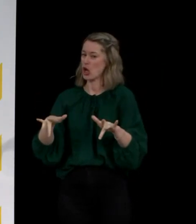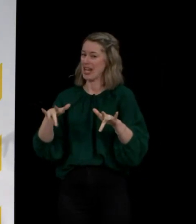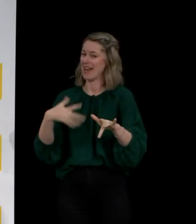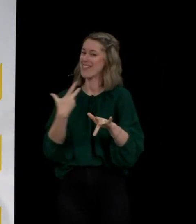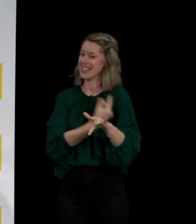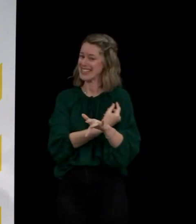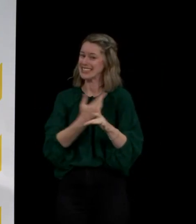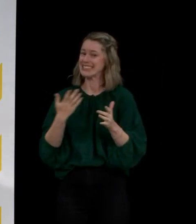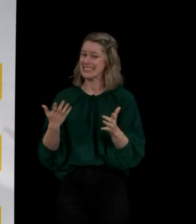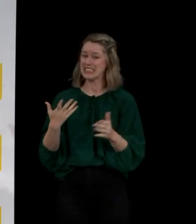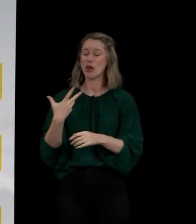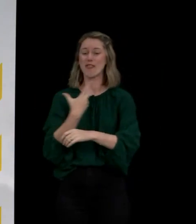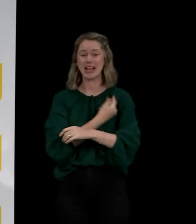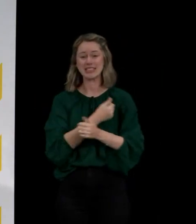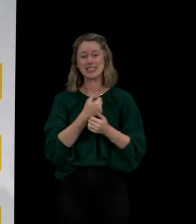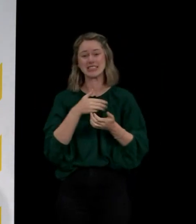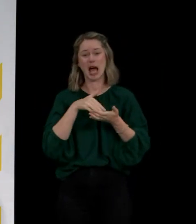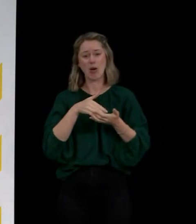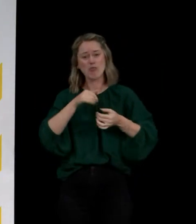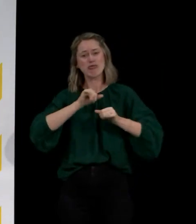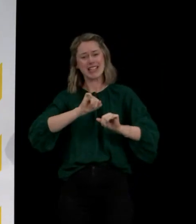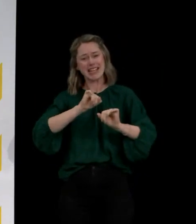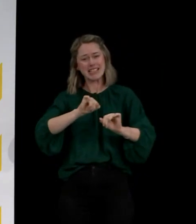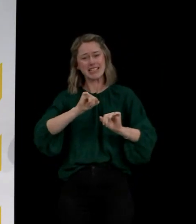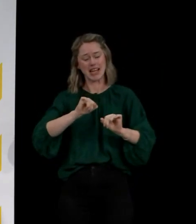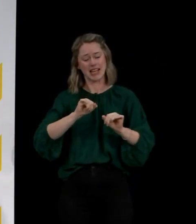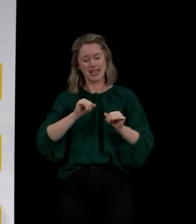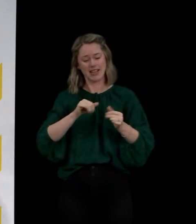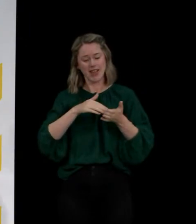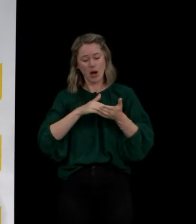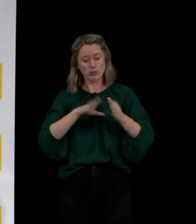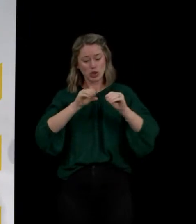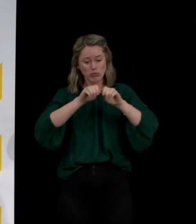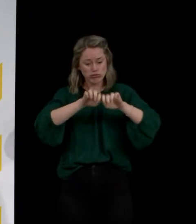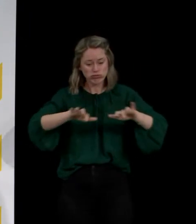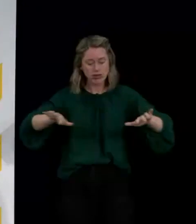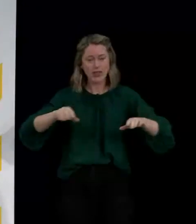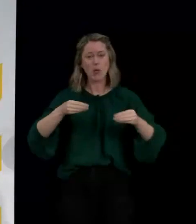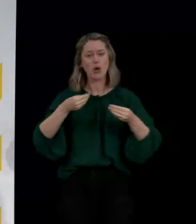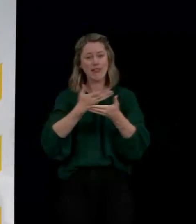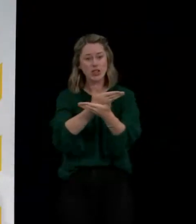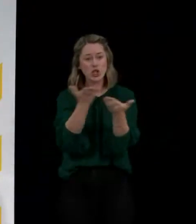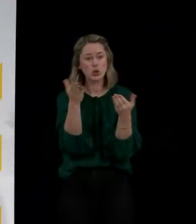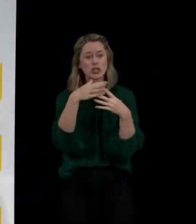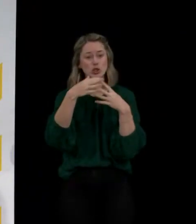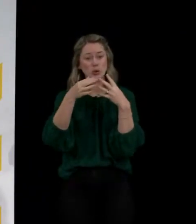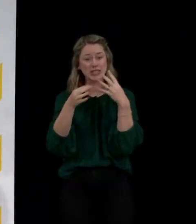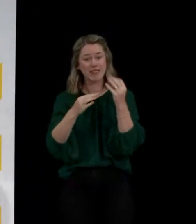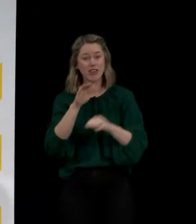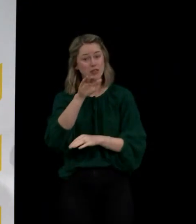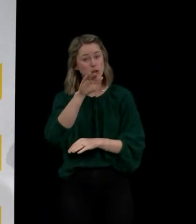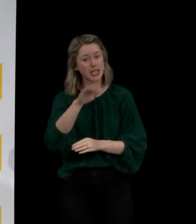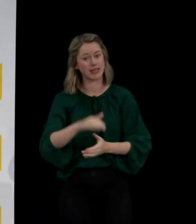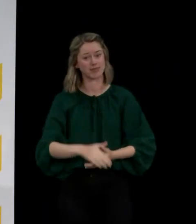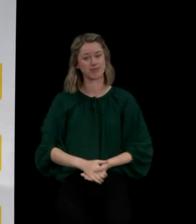They keep us safe. They're helping us to control this outbreak, and they will literally give you choices in the future.